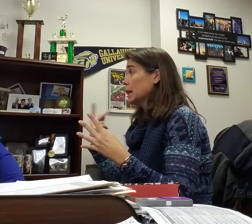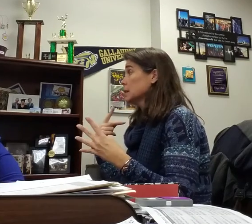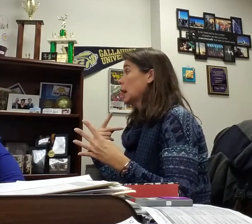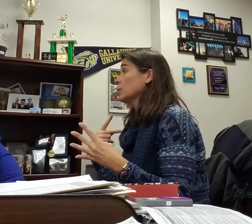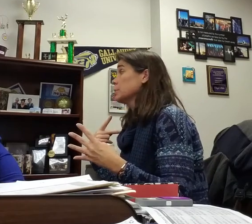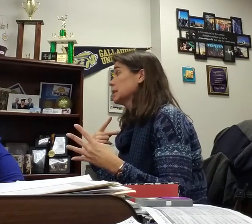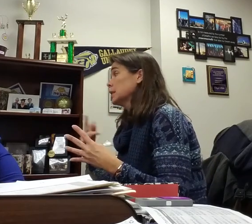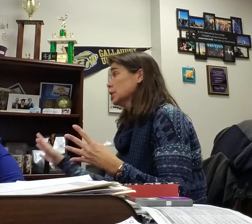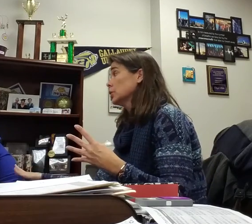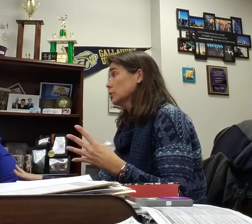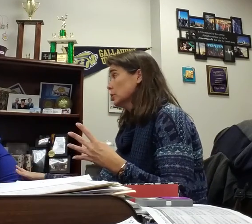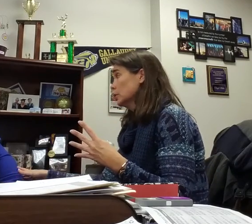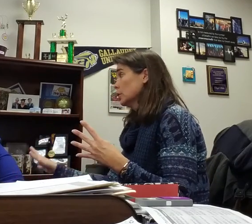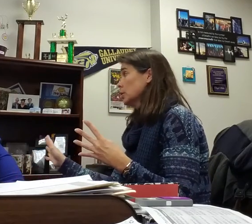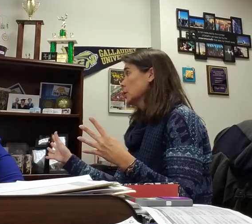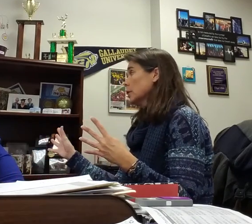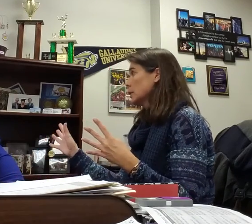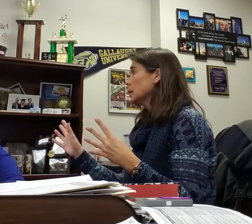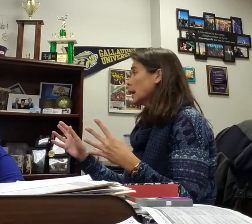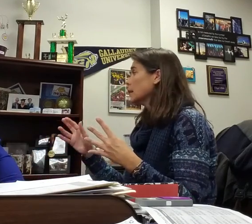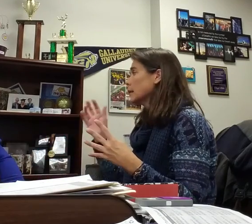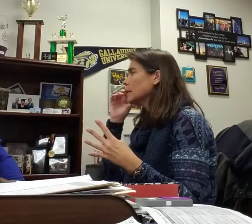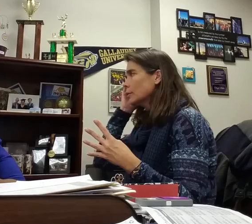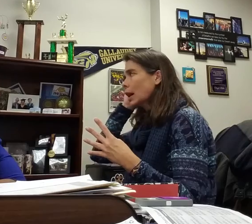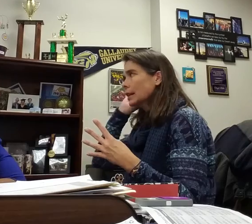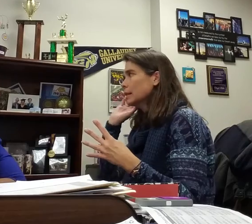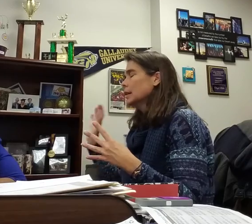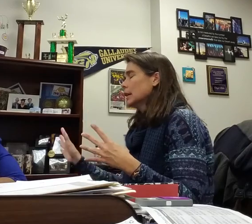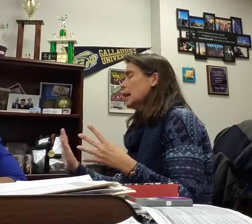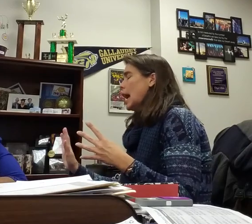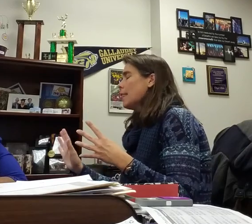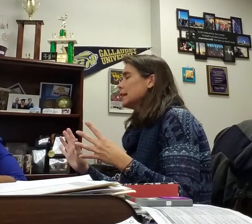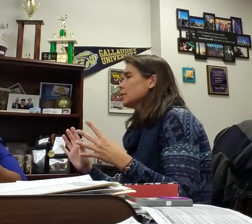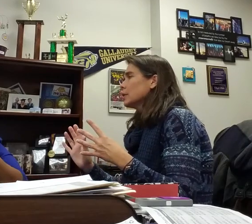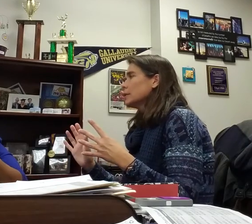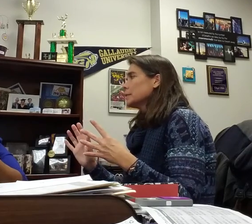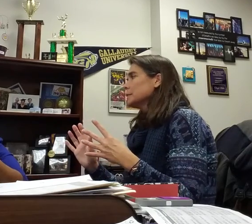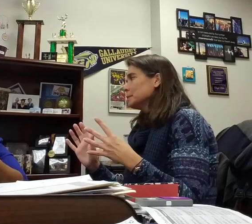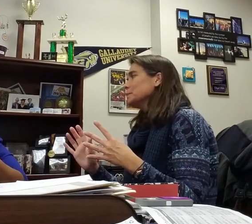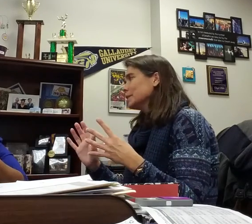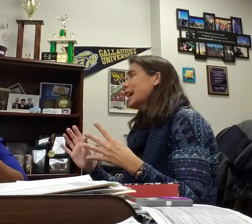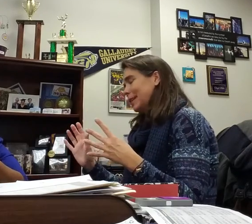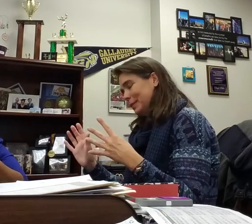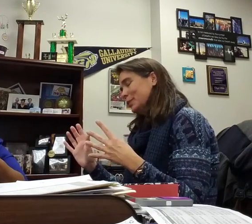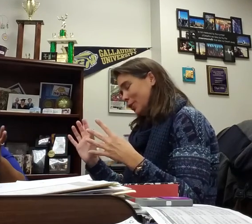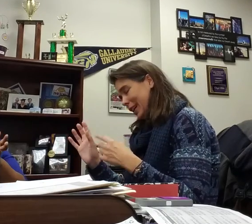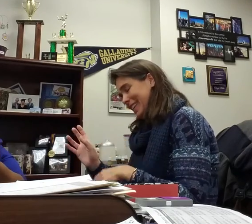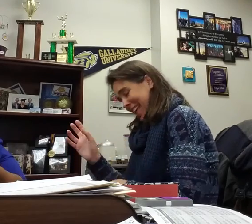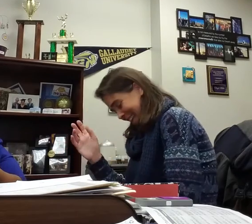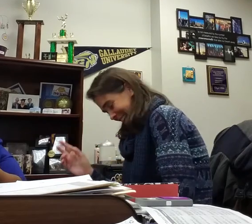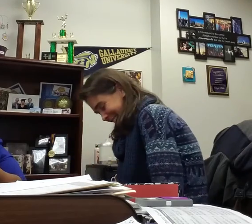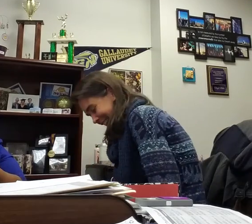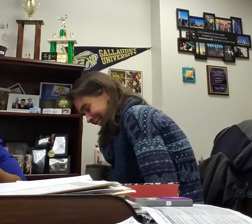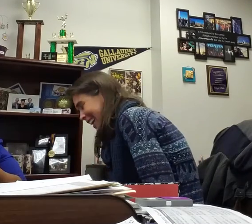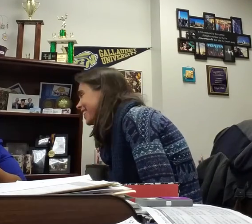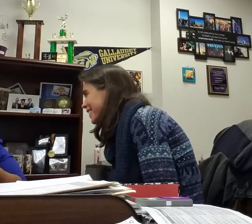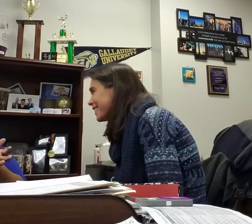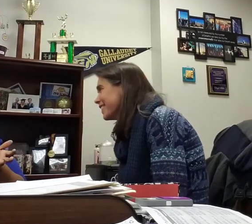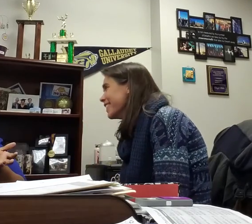because I hear. was missing it too. That's what, I couldn't hear what Yeah. she was saying. I Right. was like, And and I that's tried to keep it moving, Yeah, but it was right. hard to understand what she